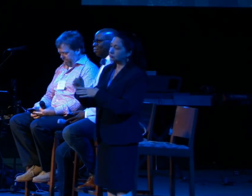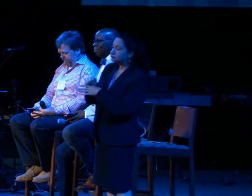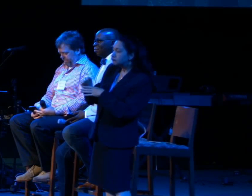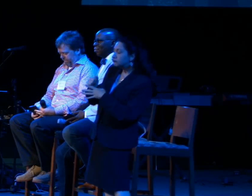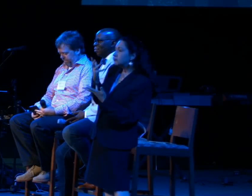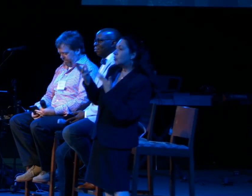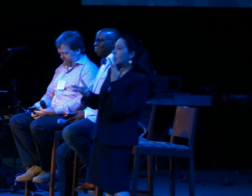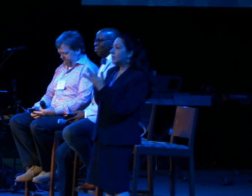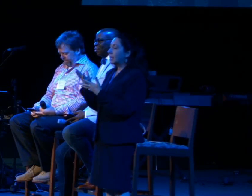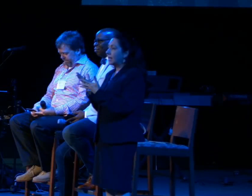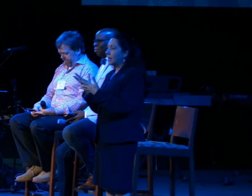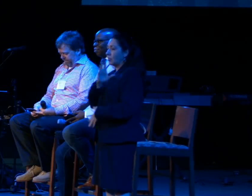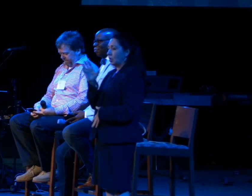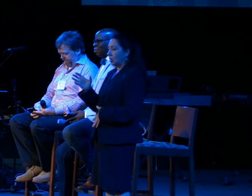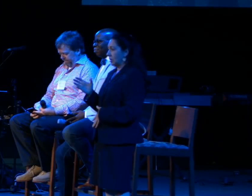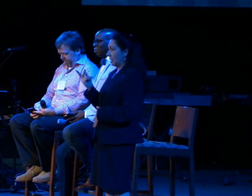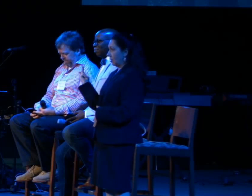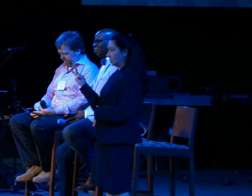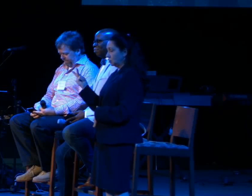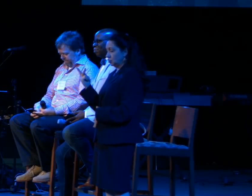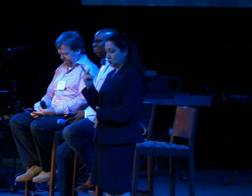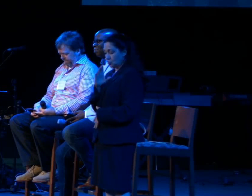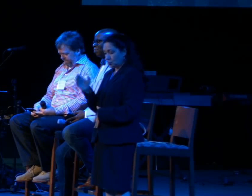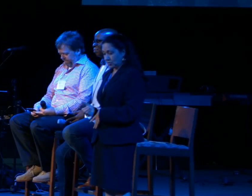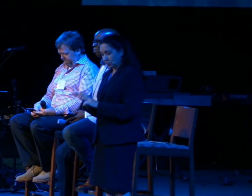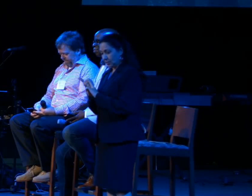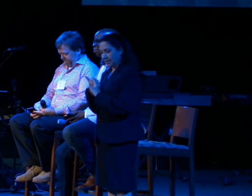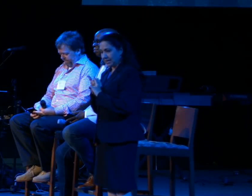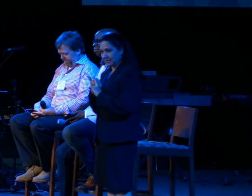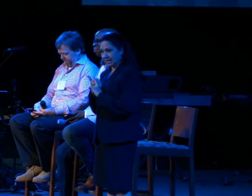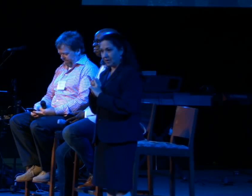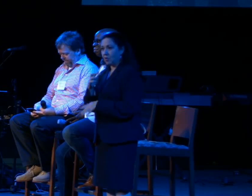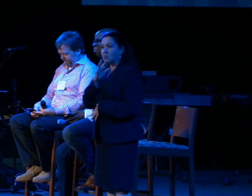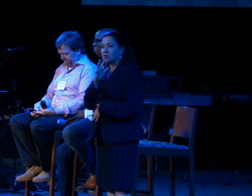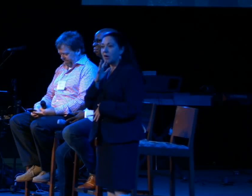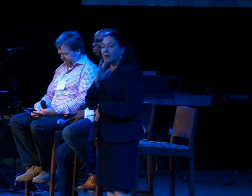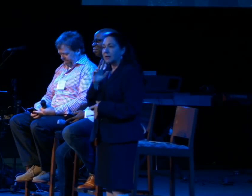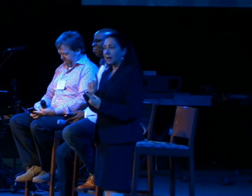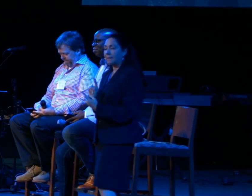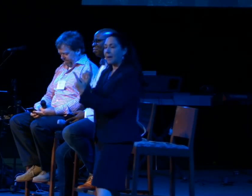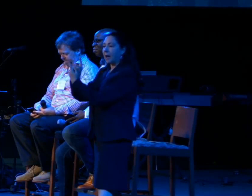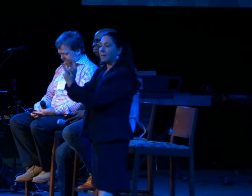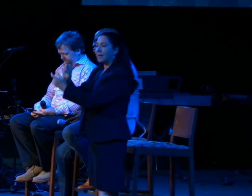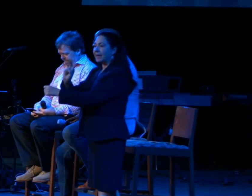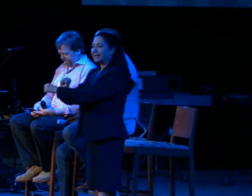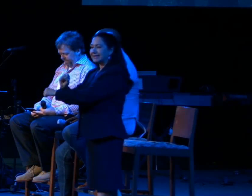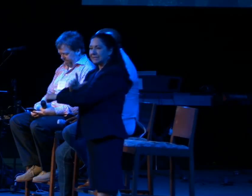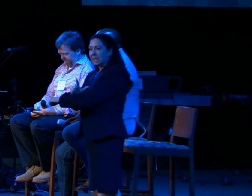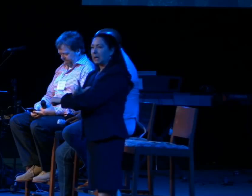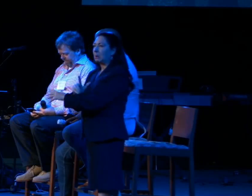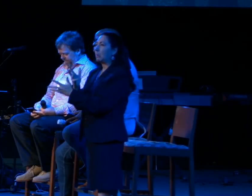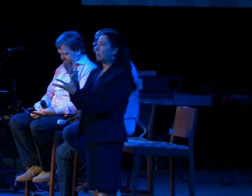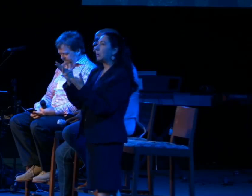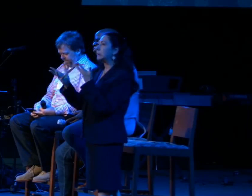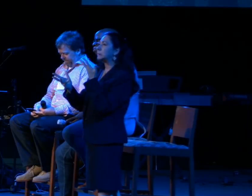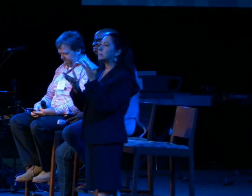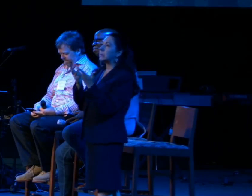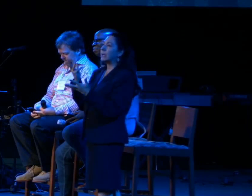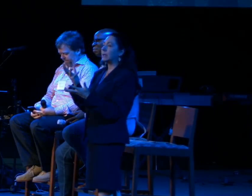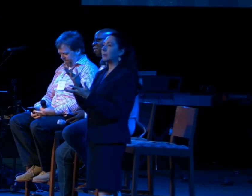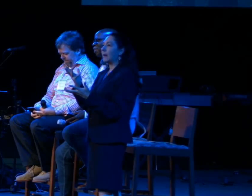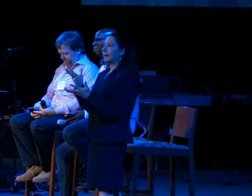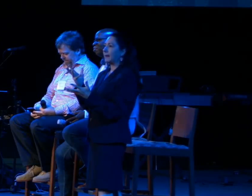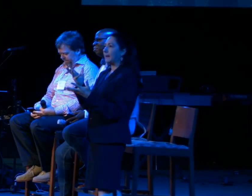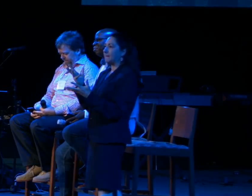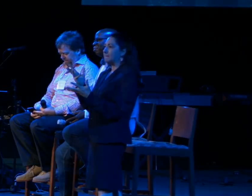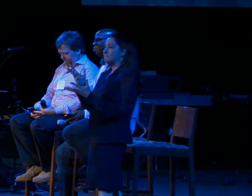that. Christian and I will be speaking about meeting in St. Louis, perhaps more in a